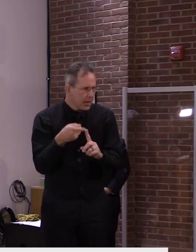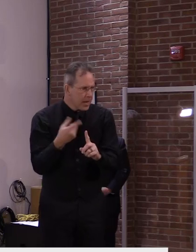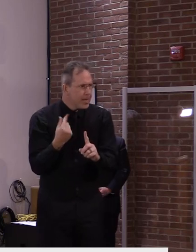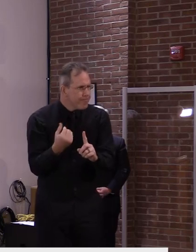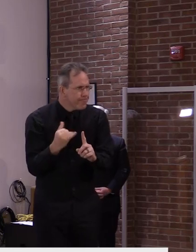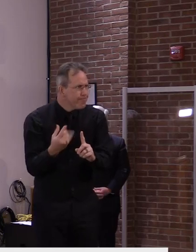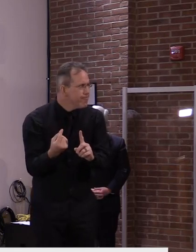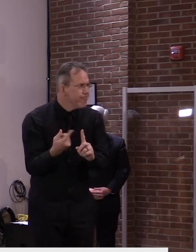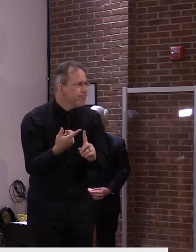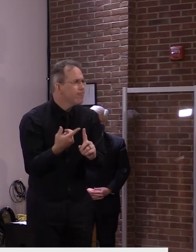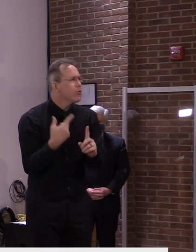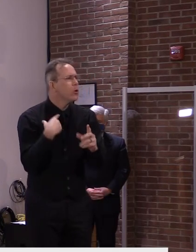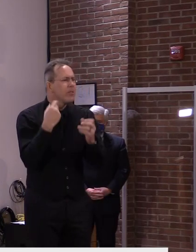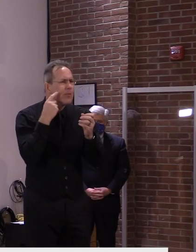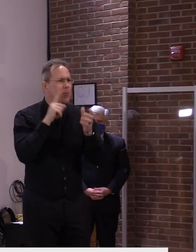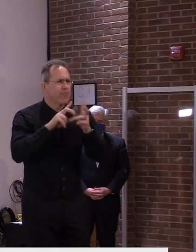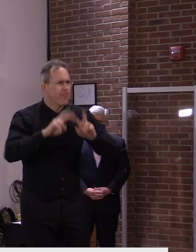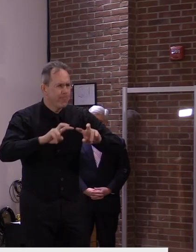analyses. Thank you.